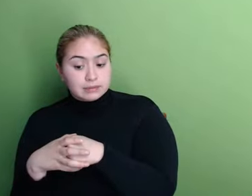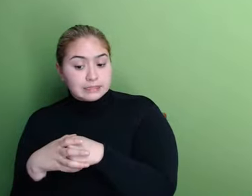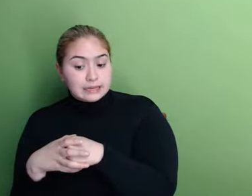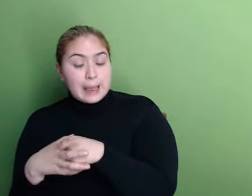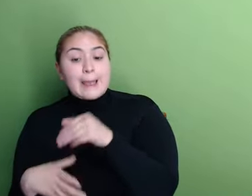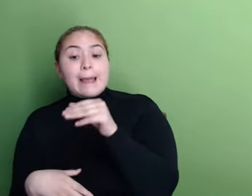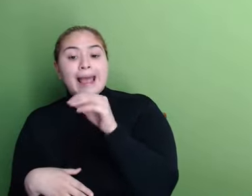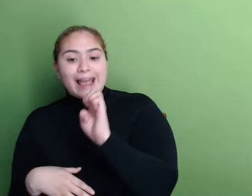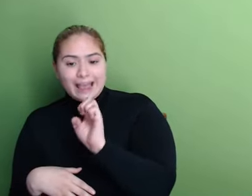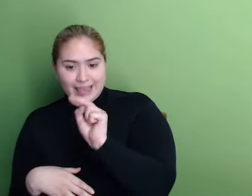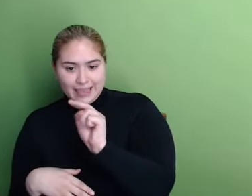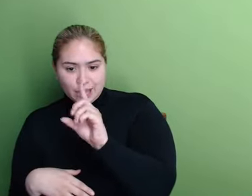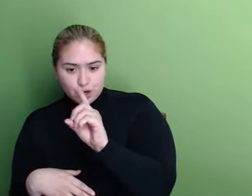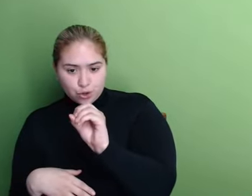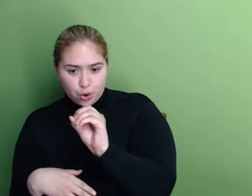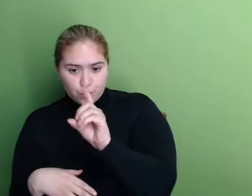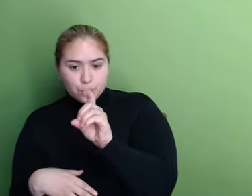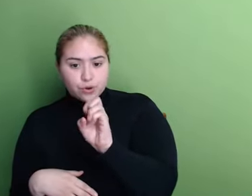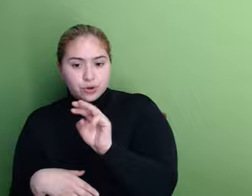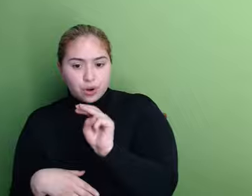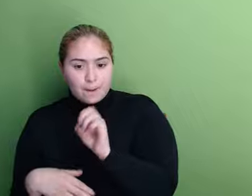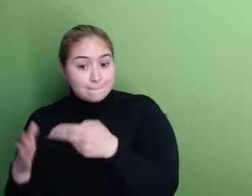The endoderm, because endo means what?